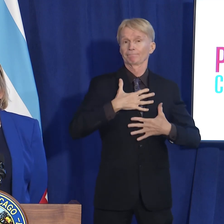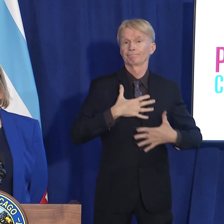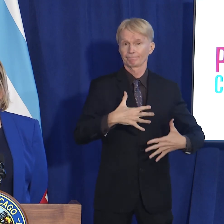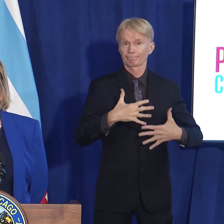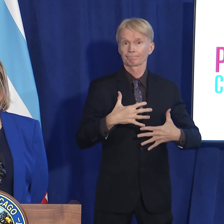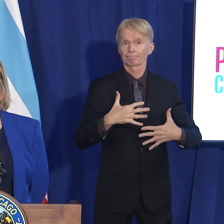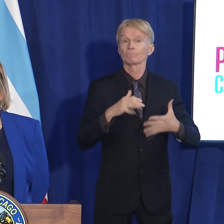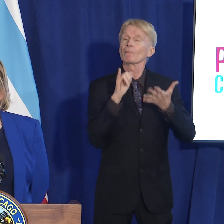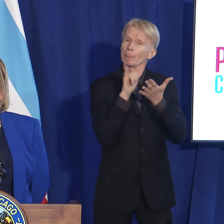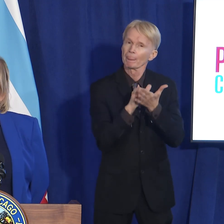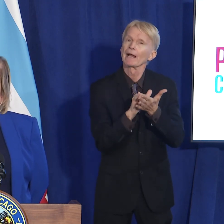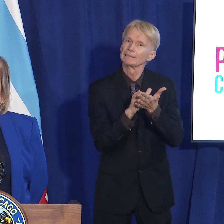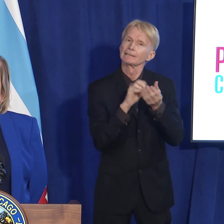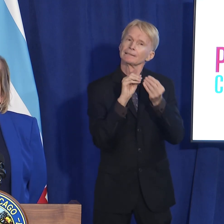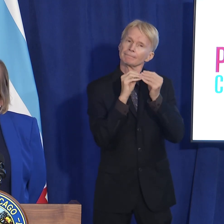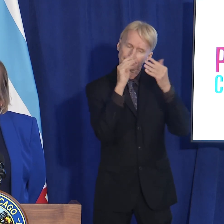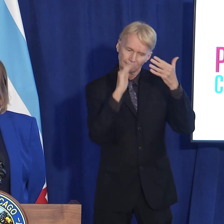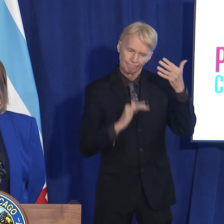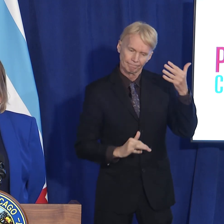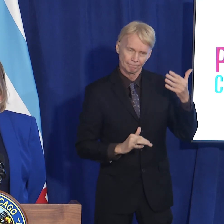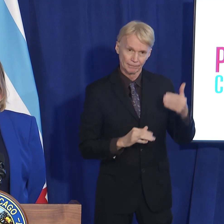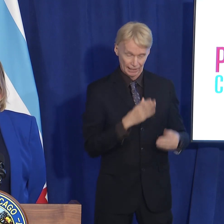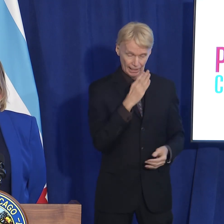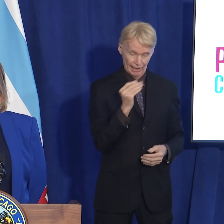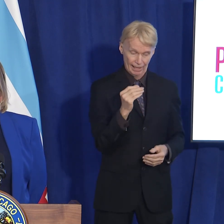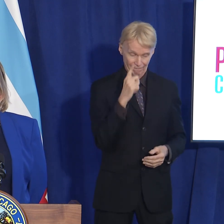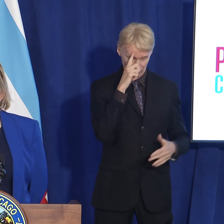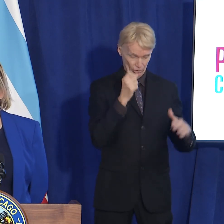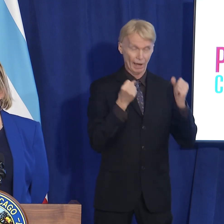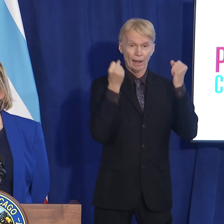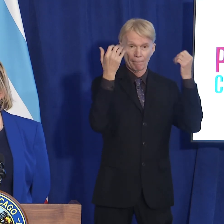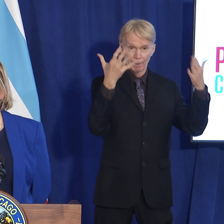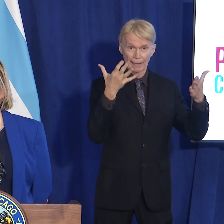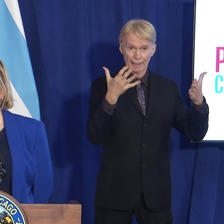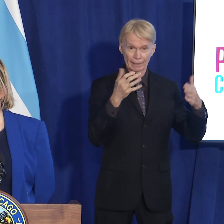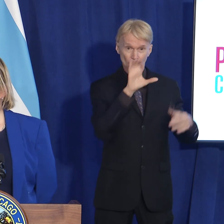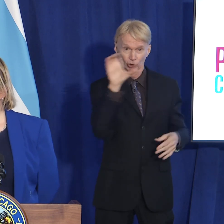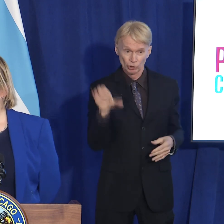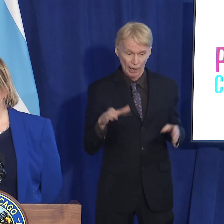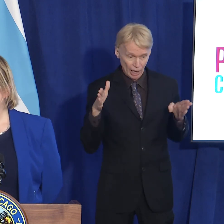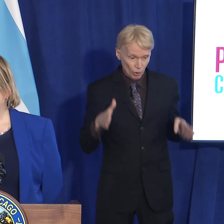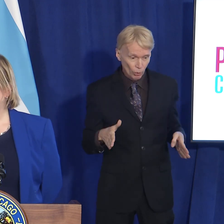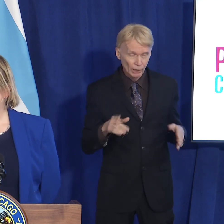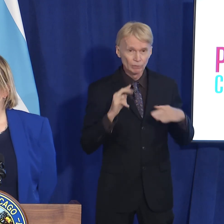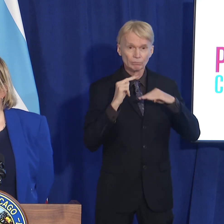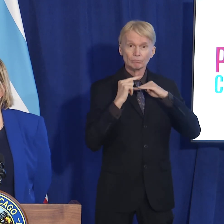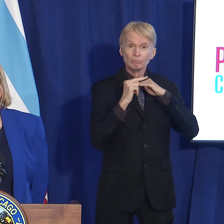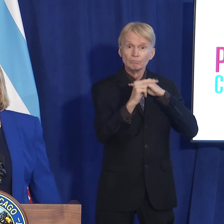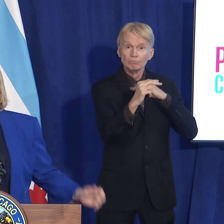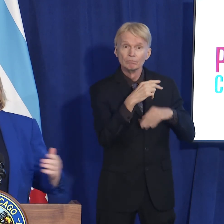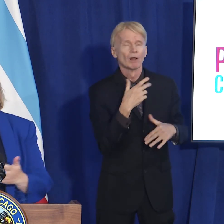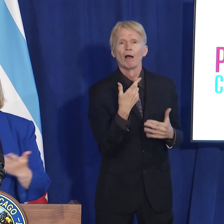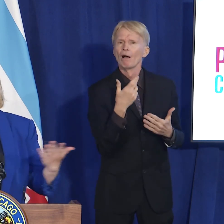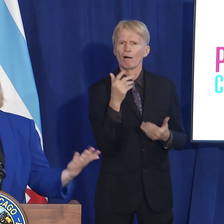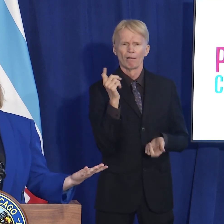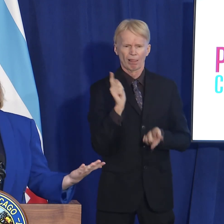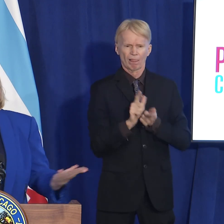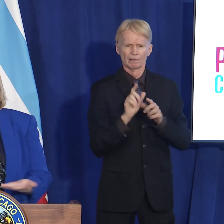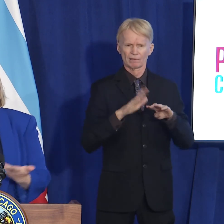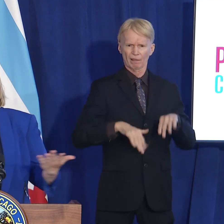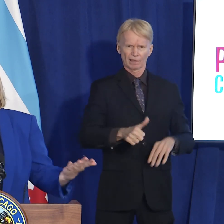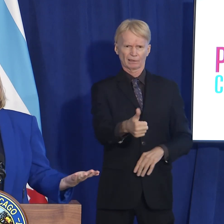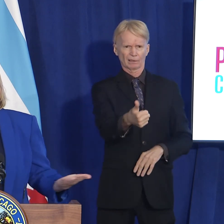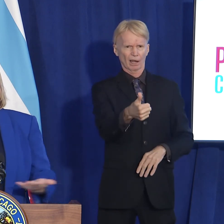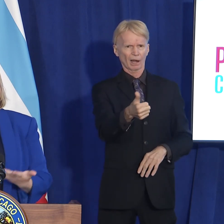the best that we've been doing. And then in terms of admissions, for Chicago residents, we are seeing fewer than 10 right now. And that goes along with having,